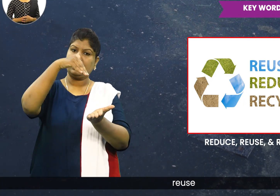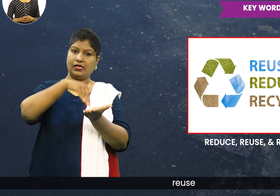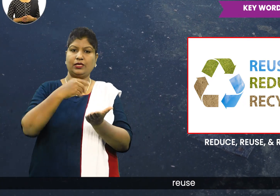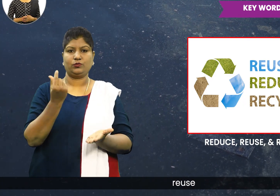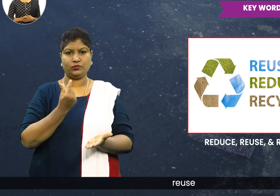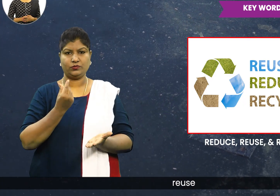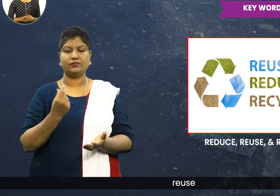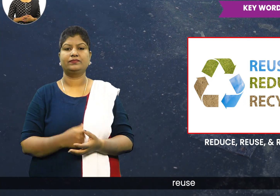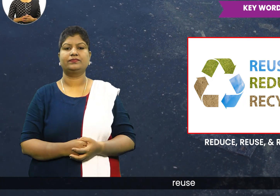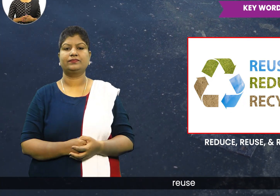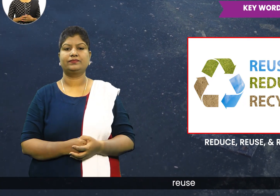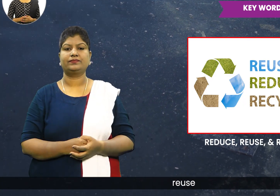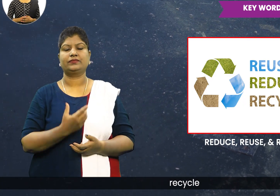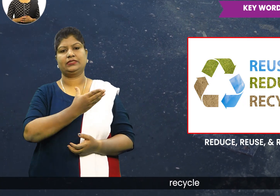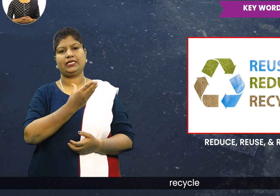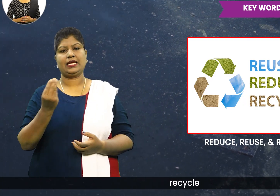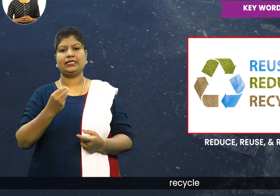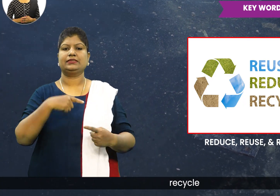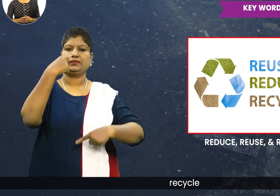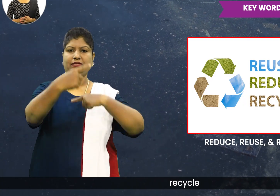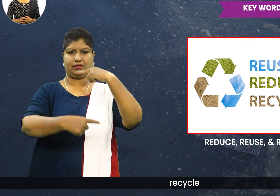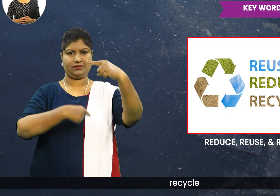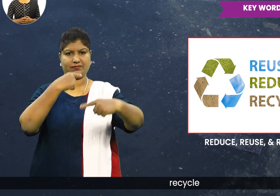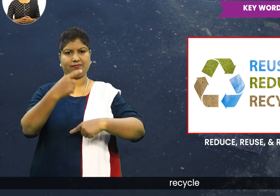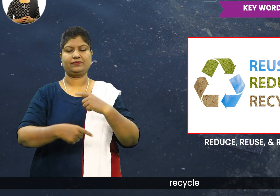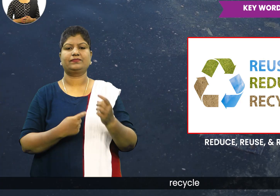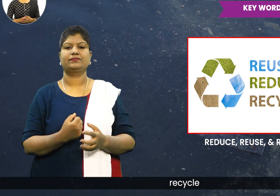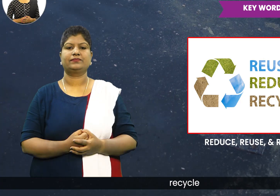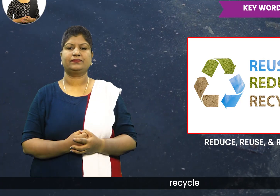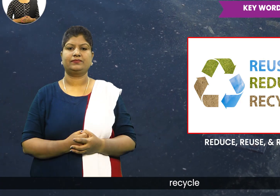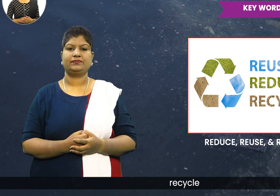reuse, and recycle.